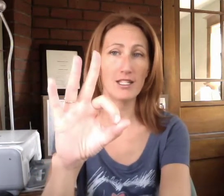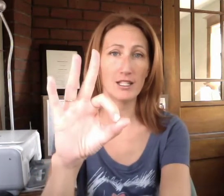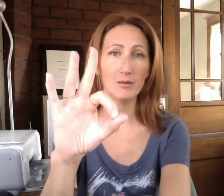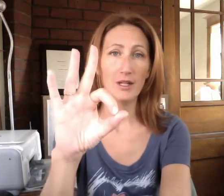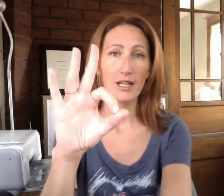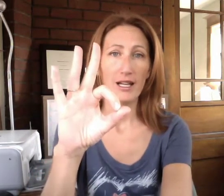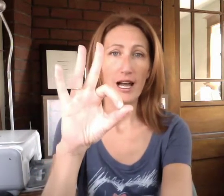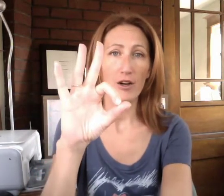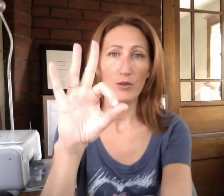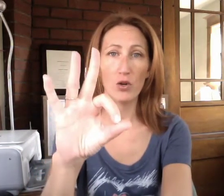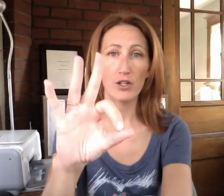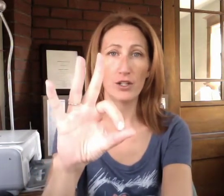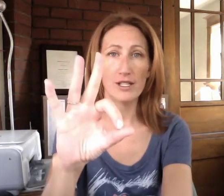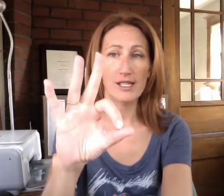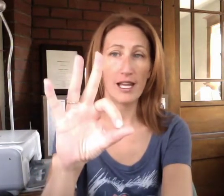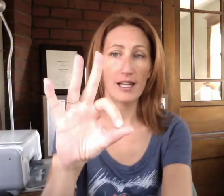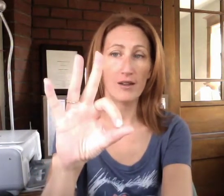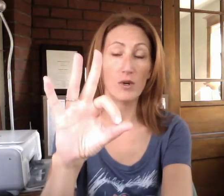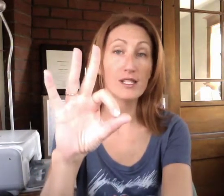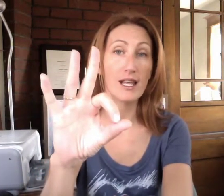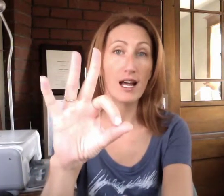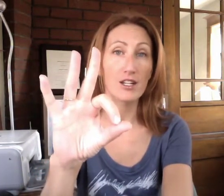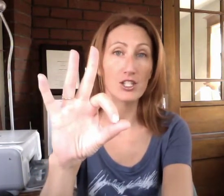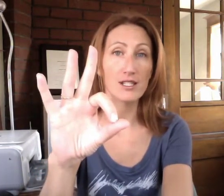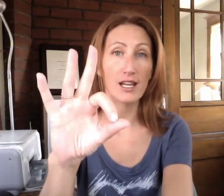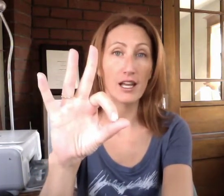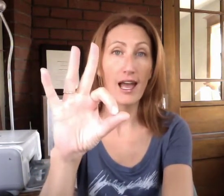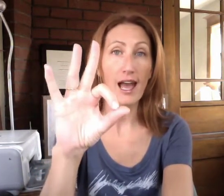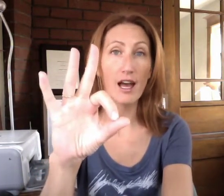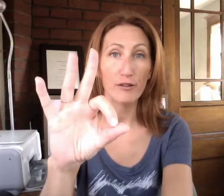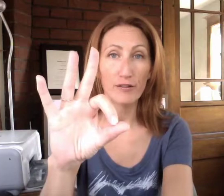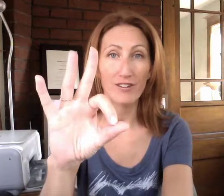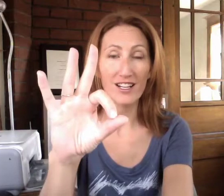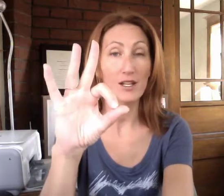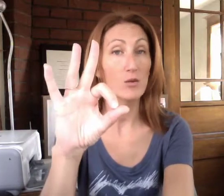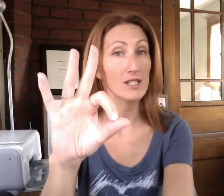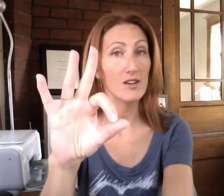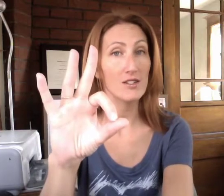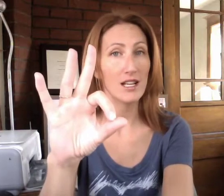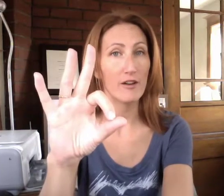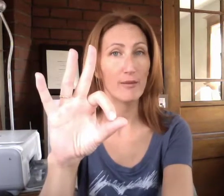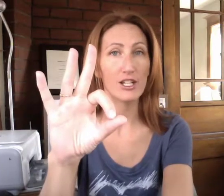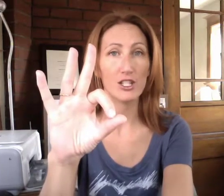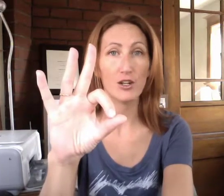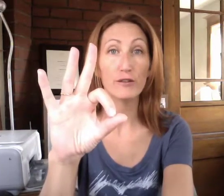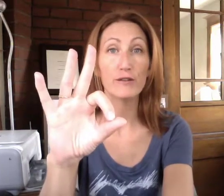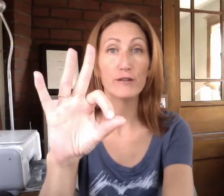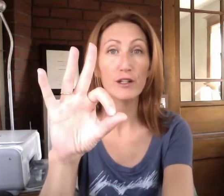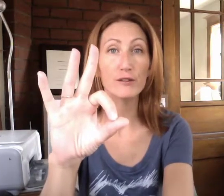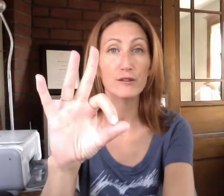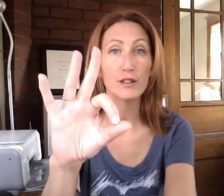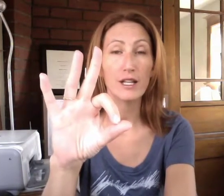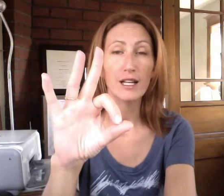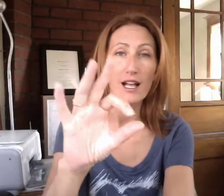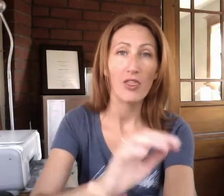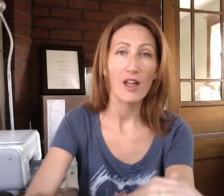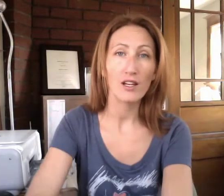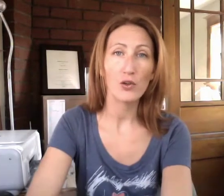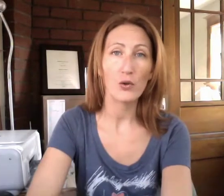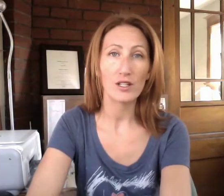random out of order and say, "What's that?" And she'd say F. I'd say, "What sound does F make?" She'd go F, F. Then I knew I could